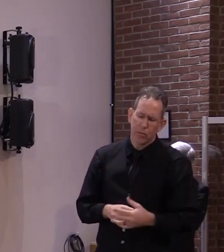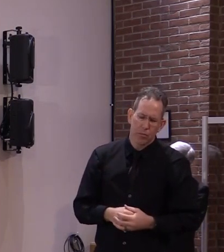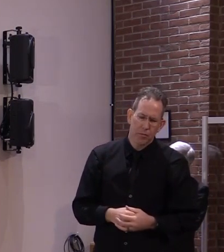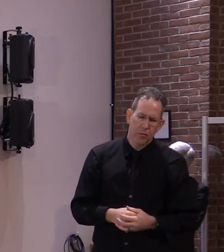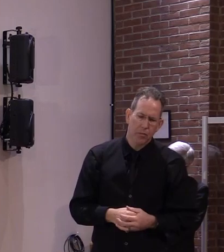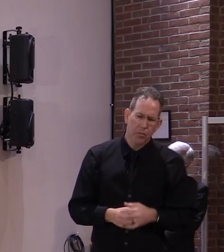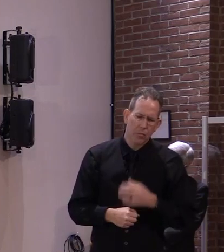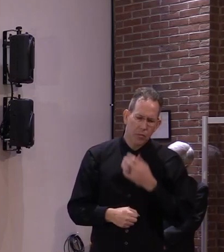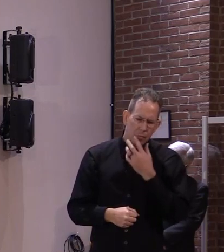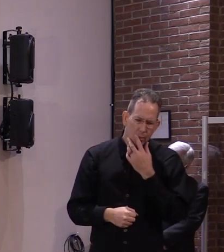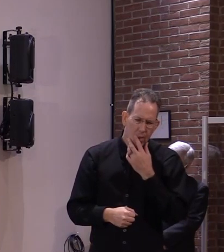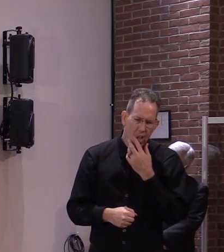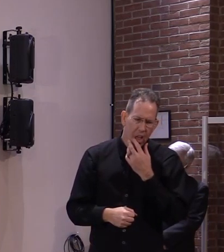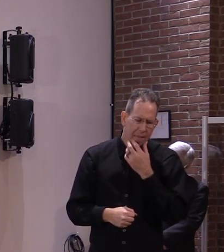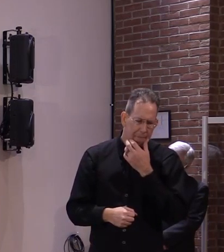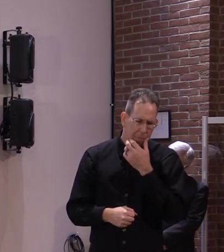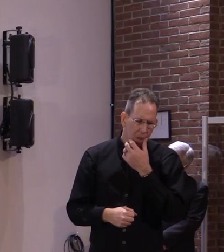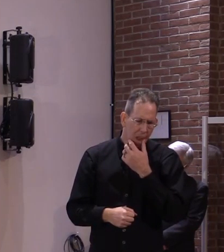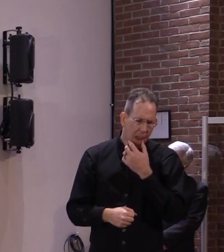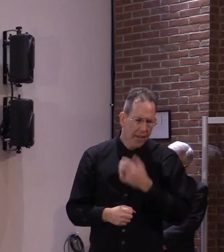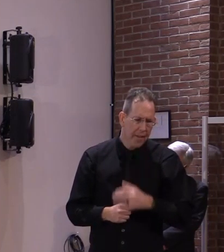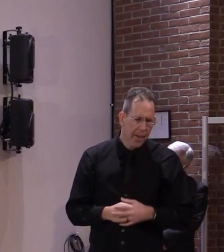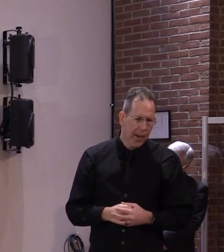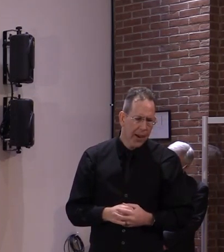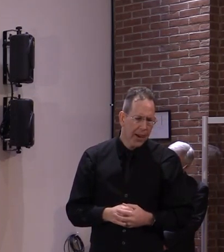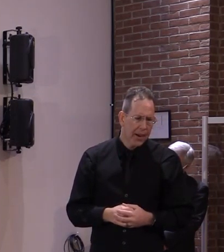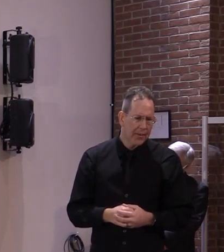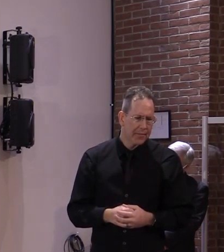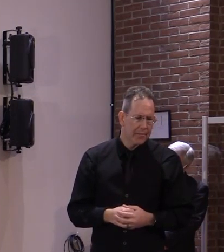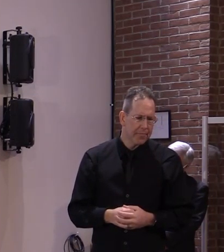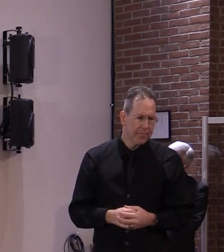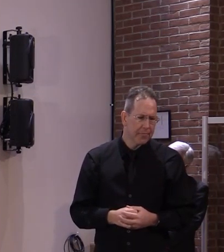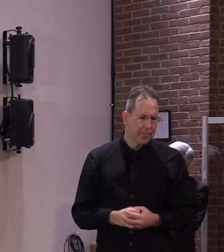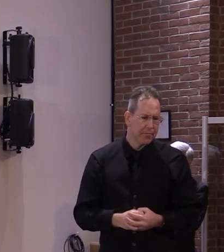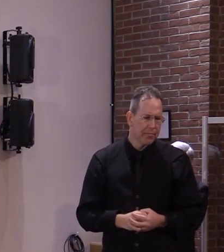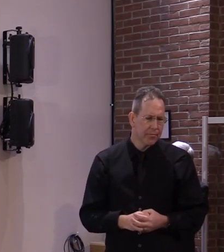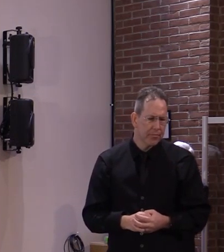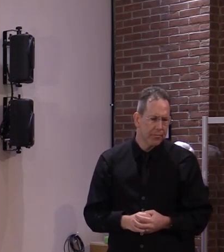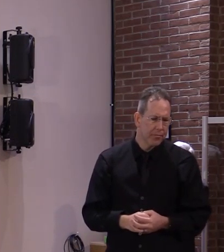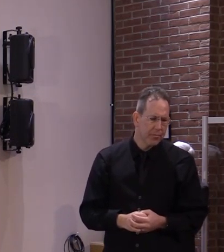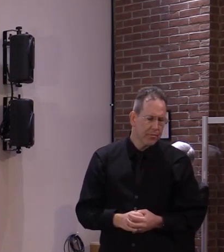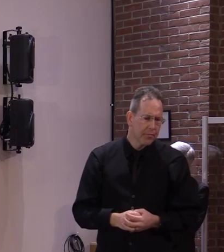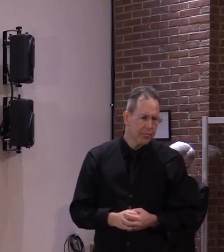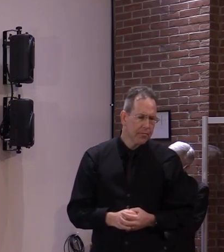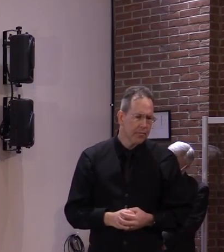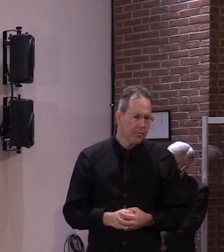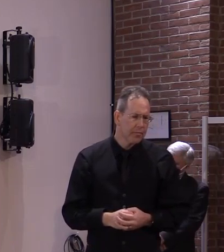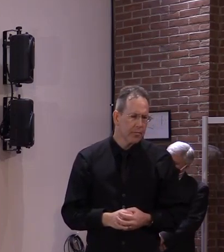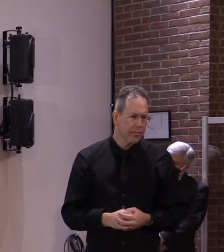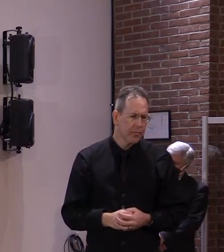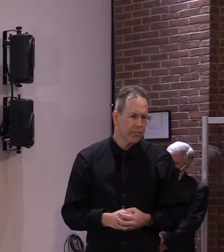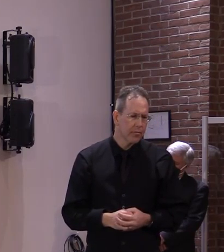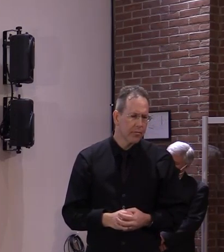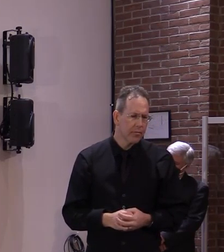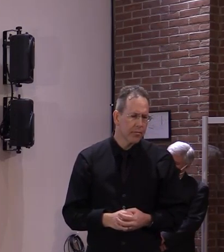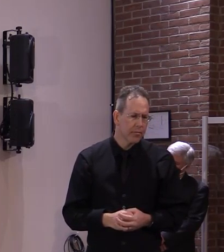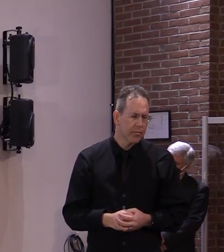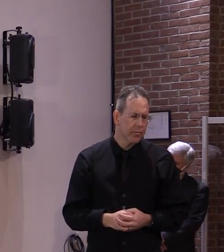people within specific groups that have been vaccinated throughout this, but that's still not presented on the Department of